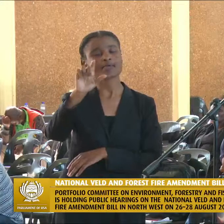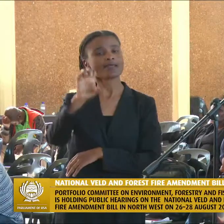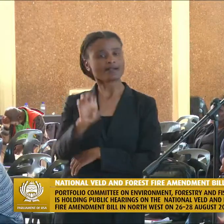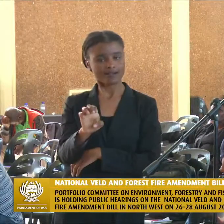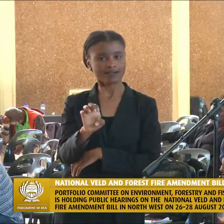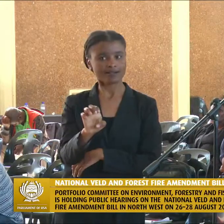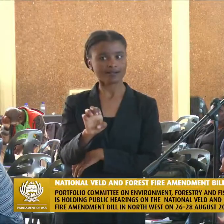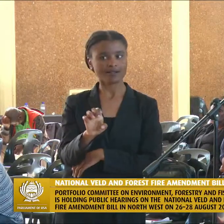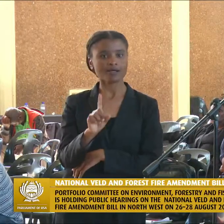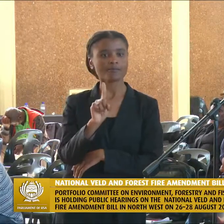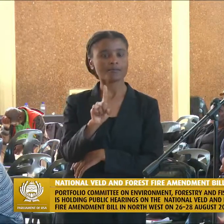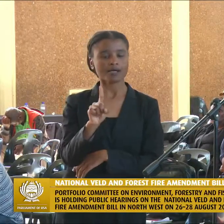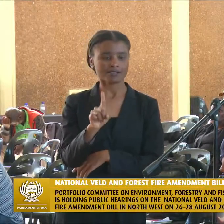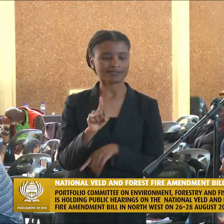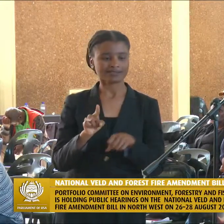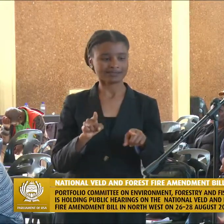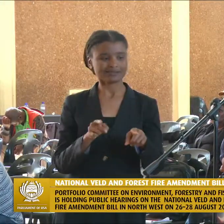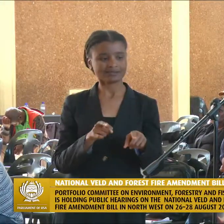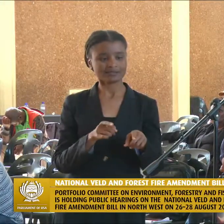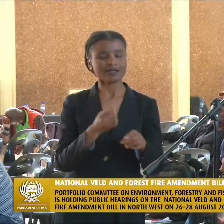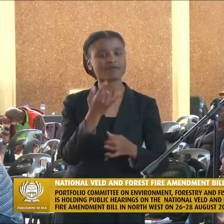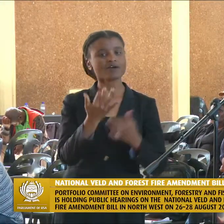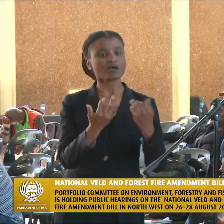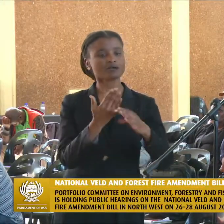so there is no fire breakers